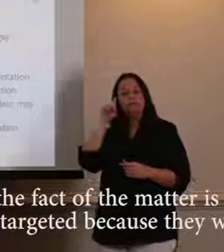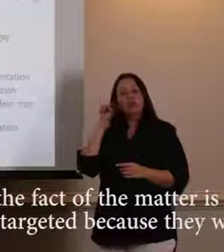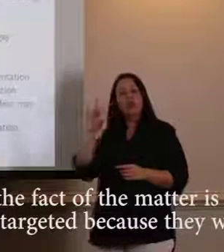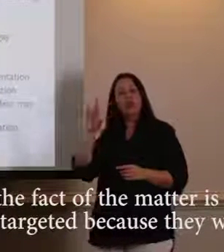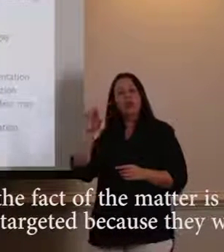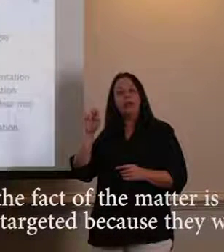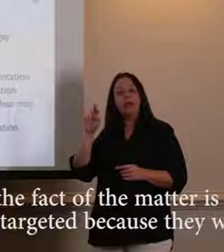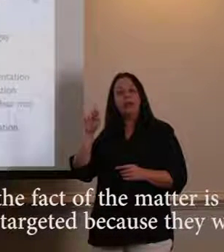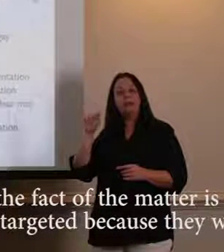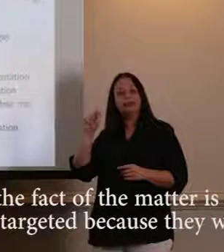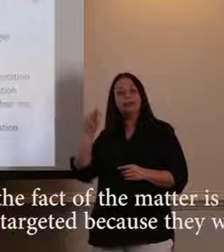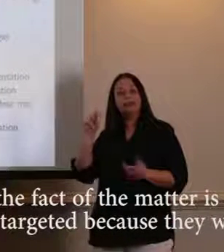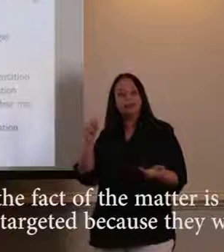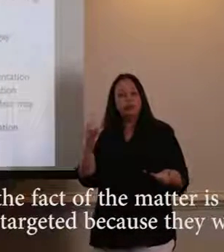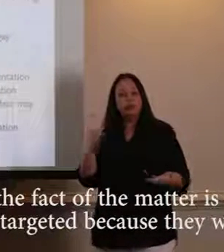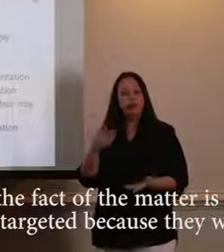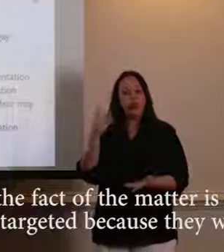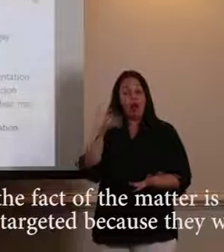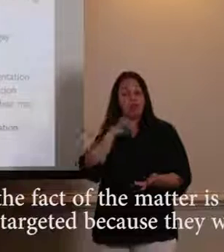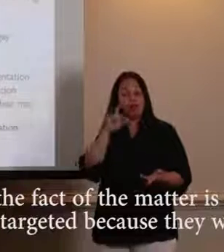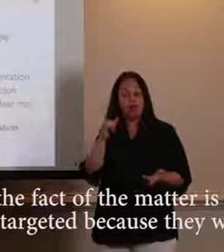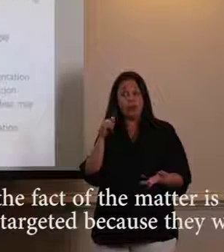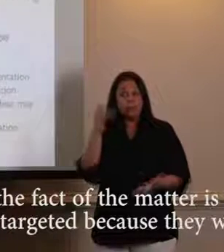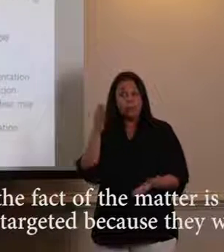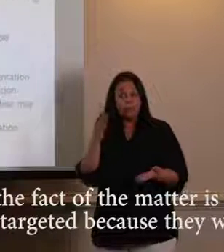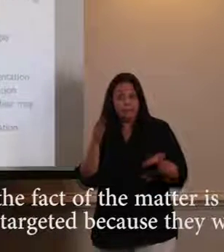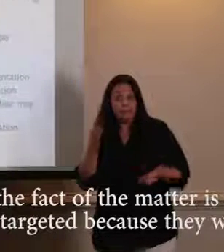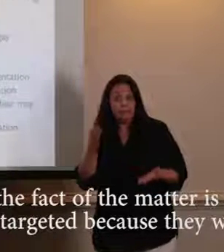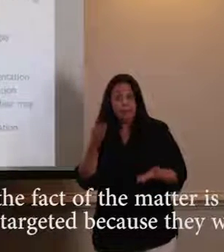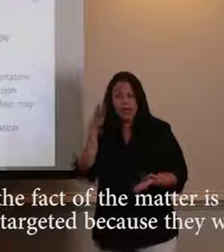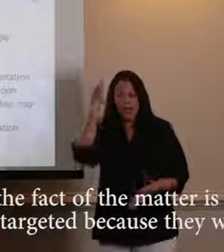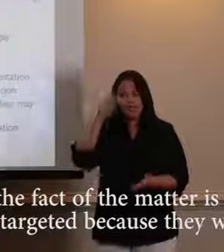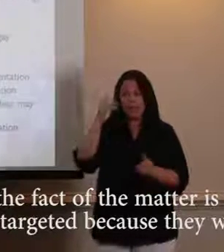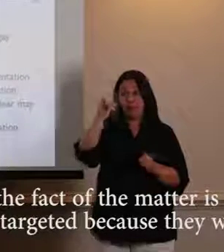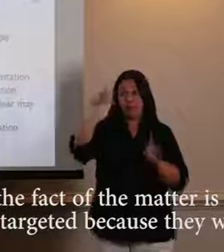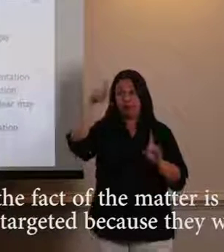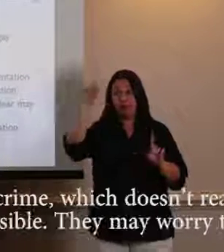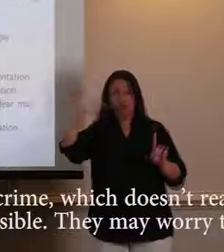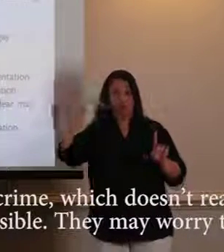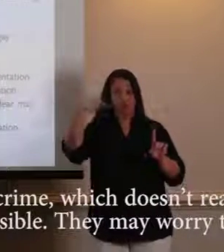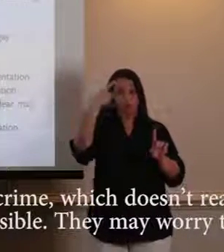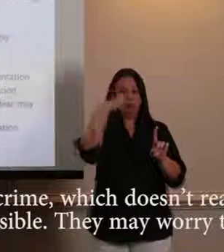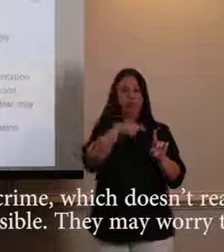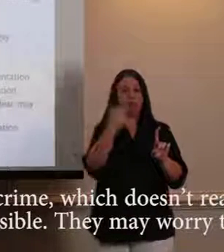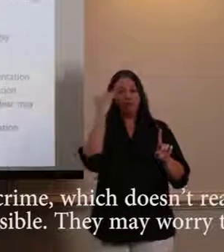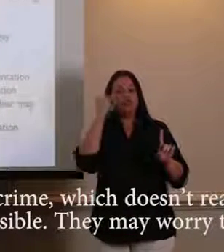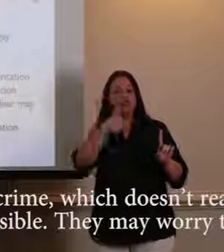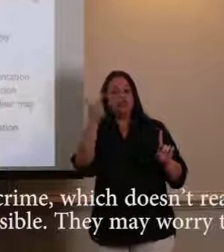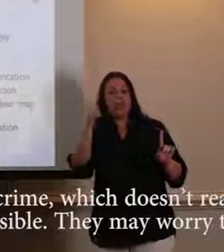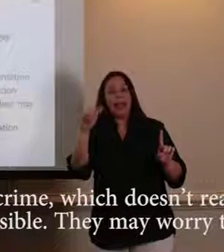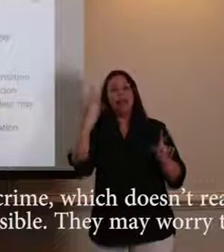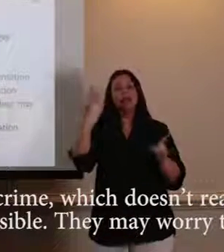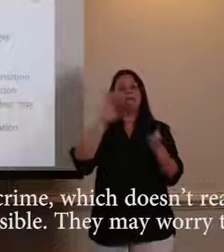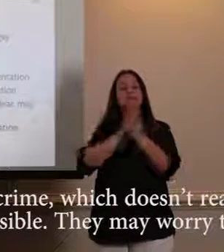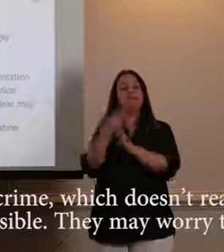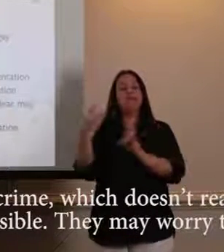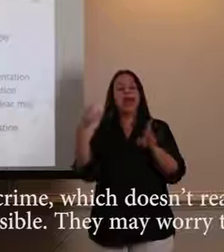And, the fact of the matter is, it may be. They may have been targeted because they were gay. It may have been a hate crime, which doesn't really